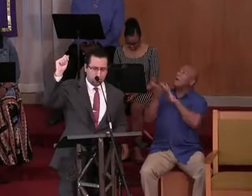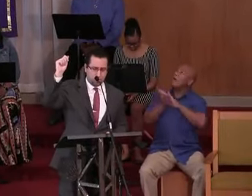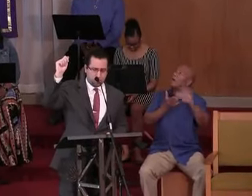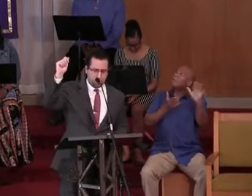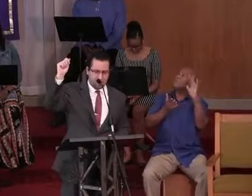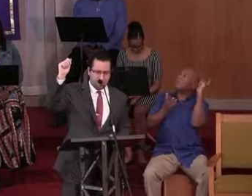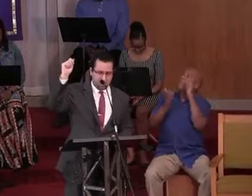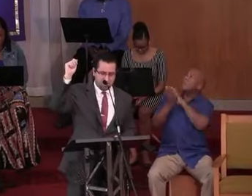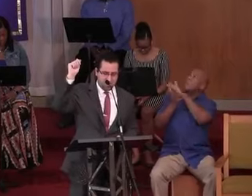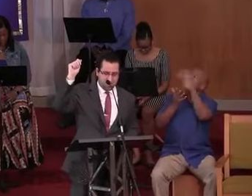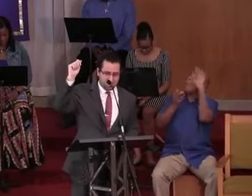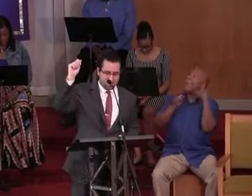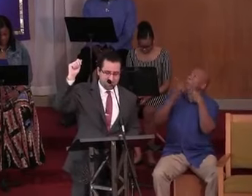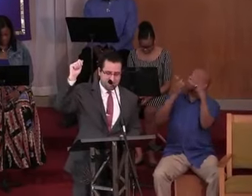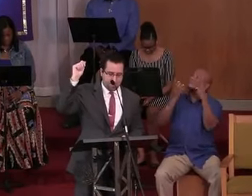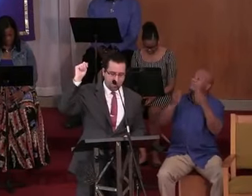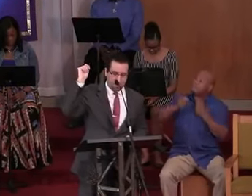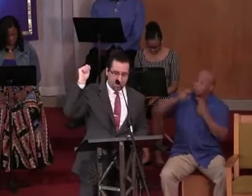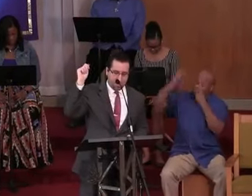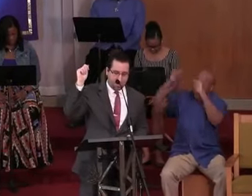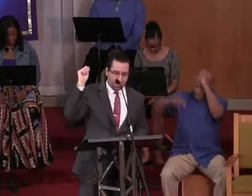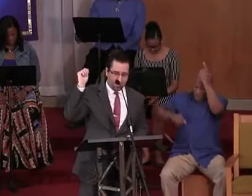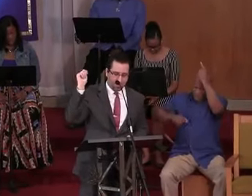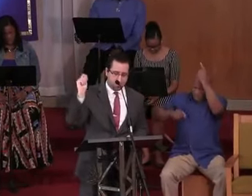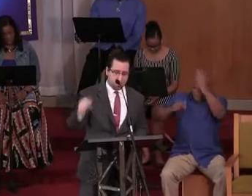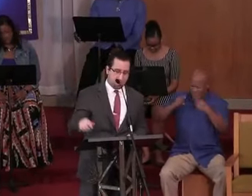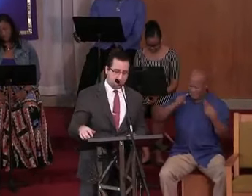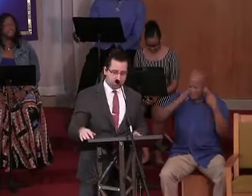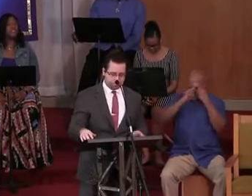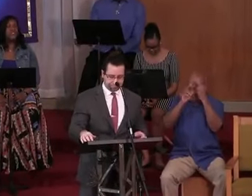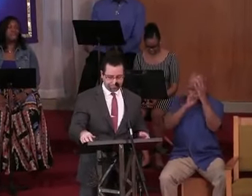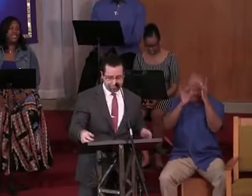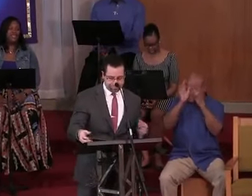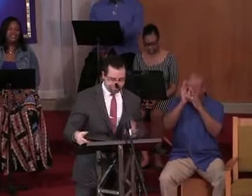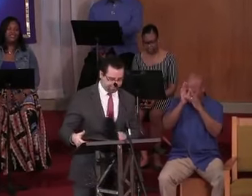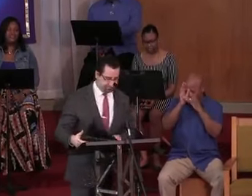your glory. In Jesus' name, amen.